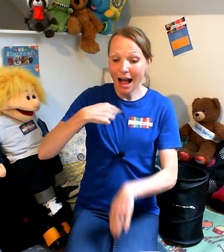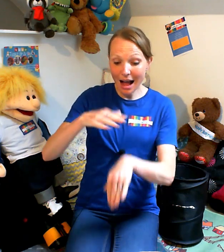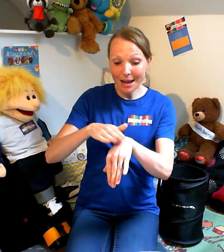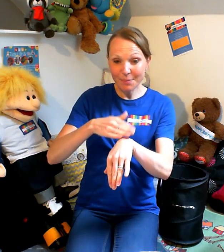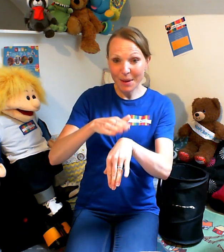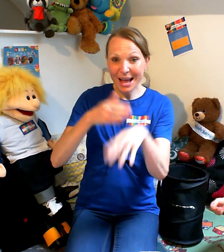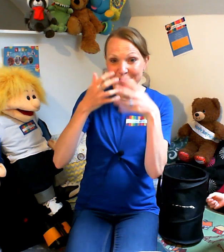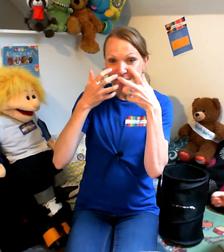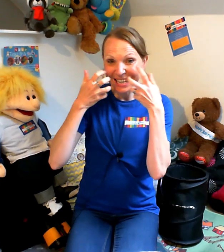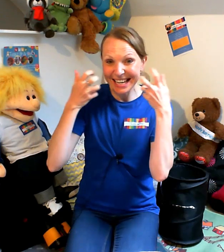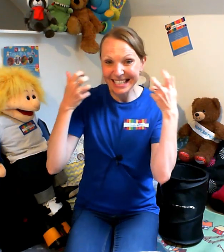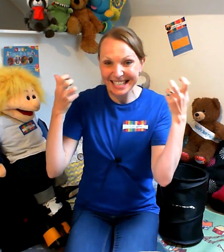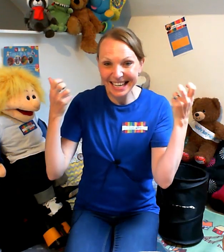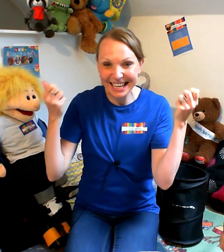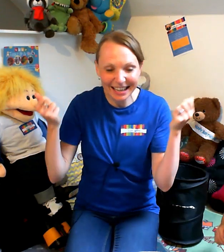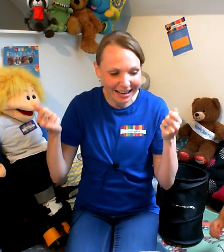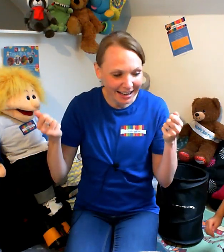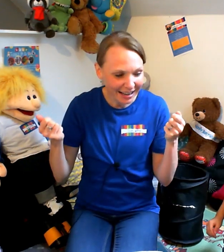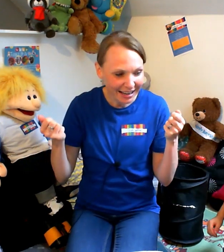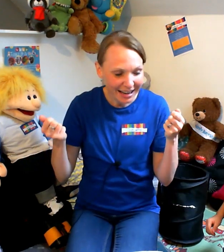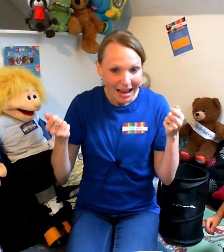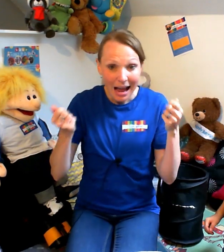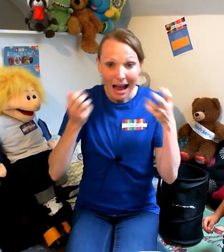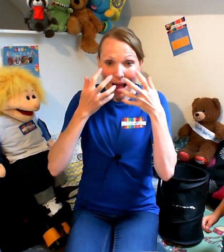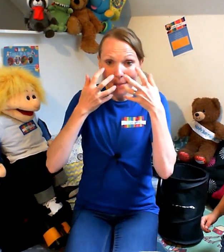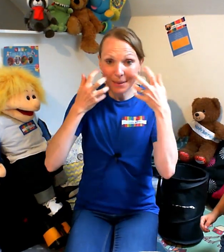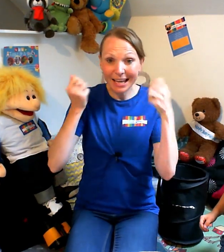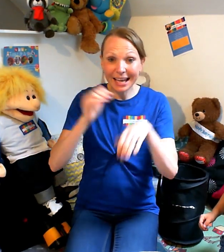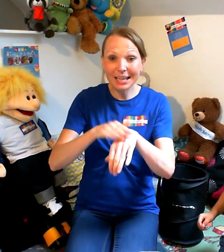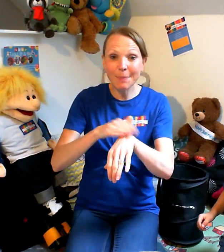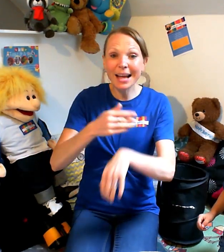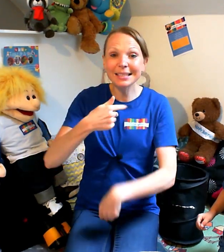I pet my kitty. And my kitty pets me.